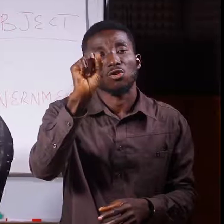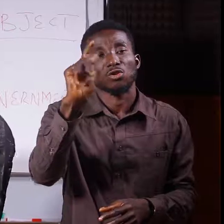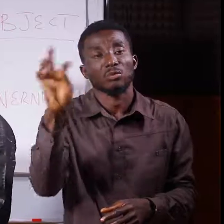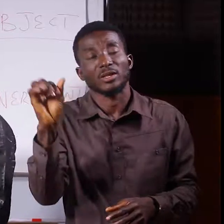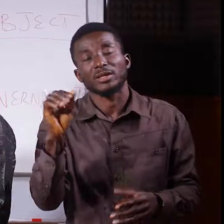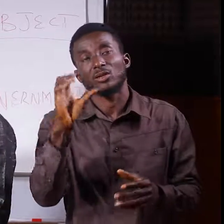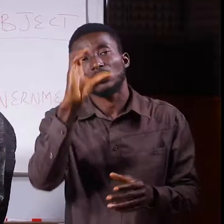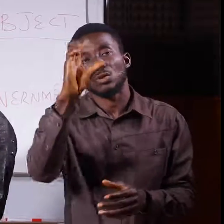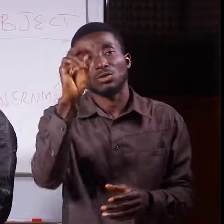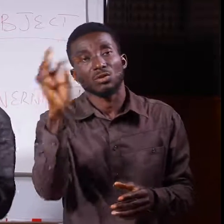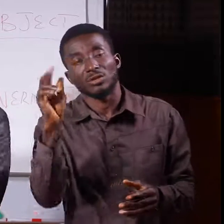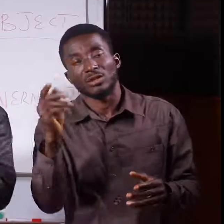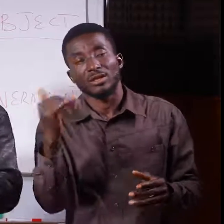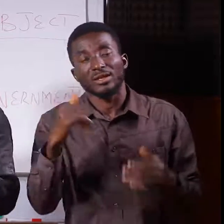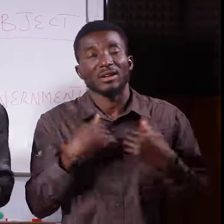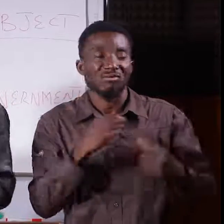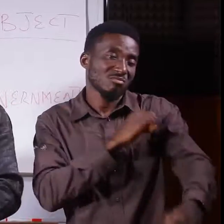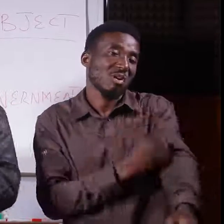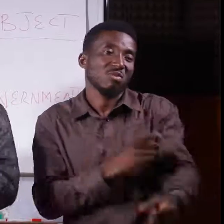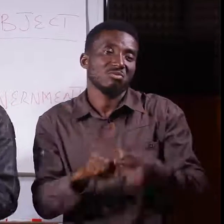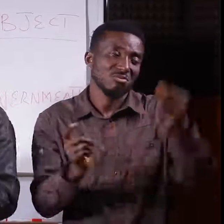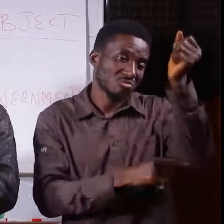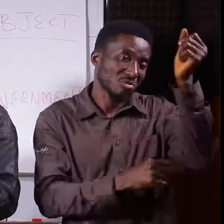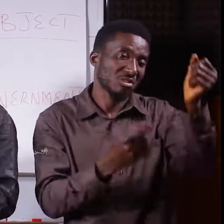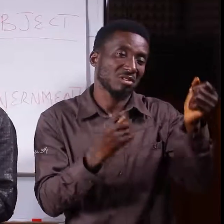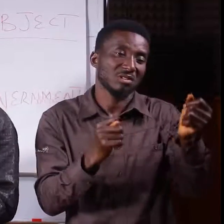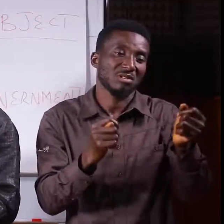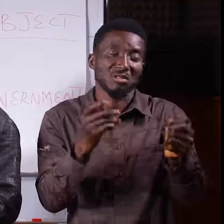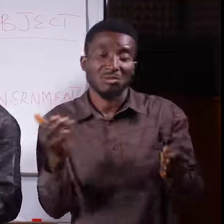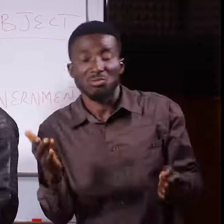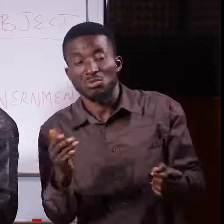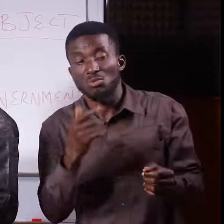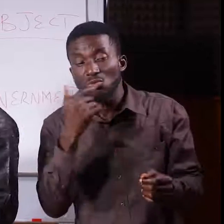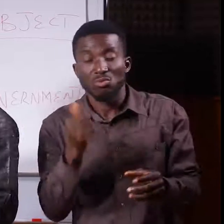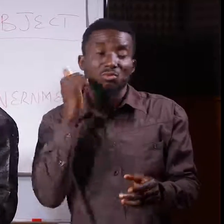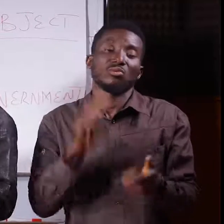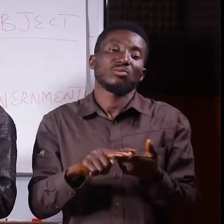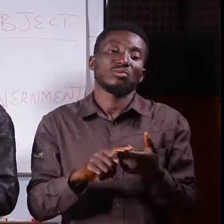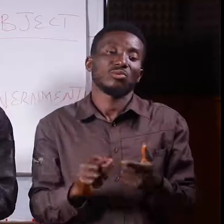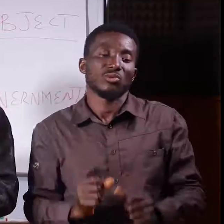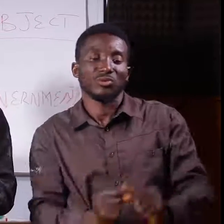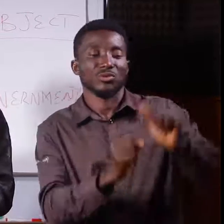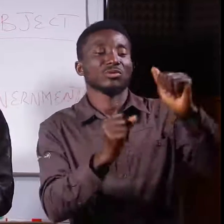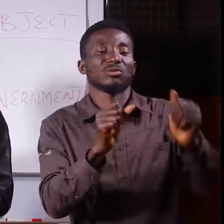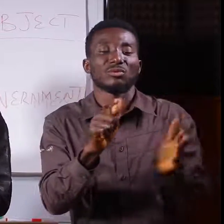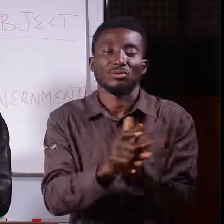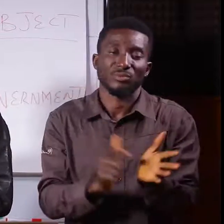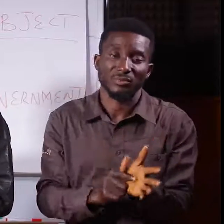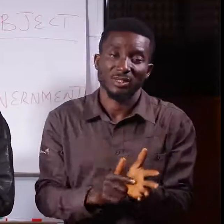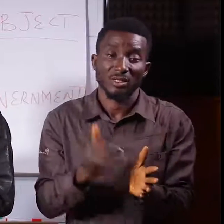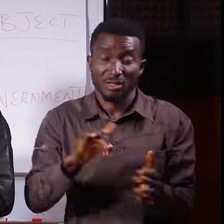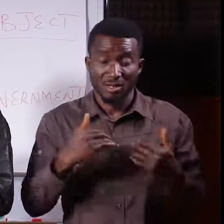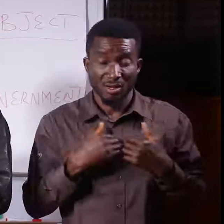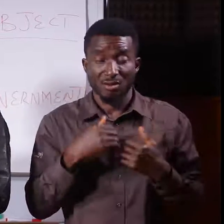is, local government has the power to punish offenders within the local government. They have customary